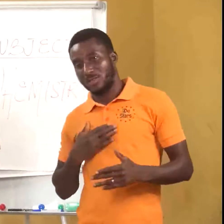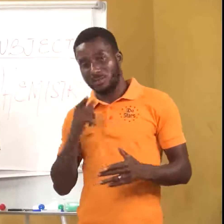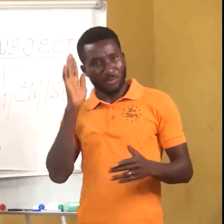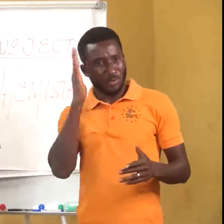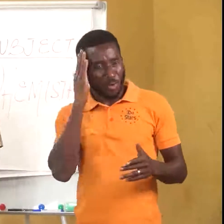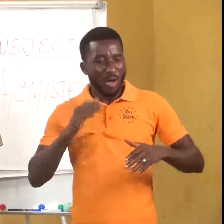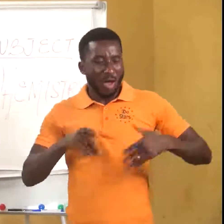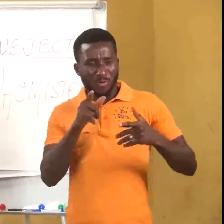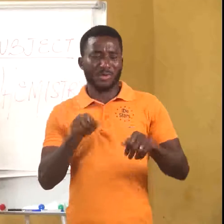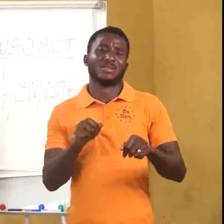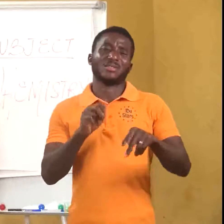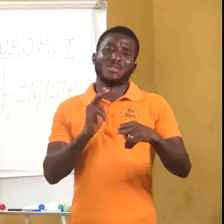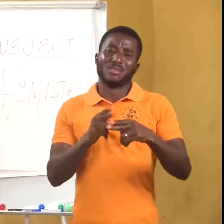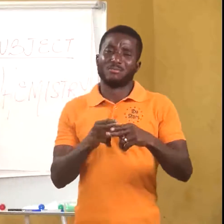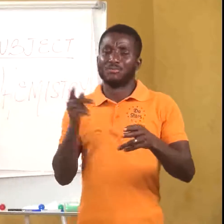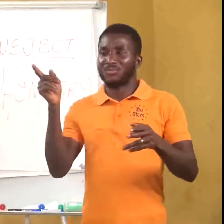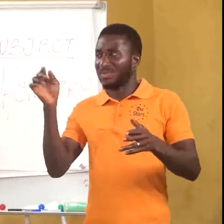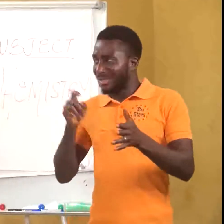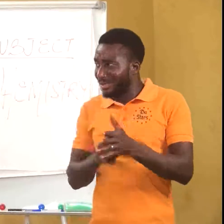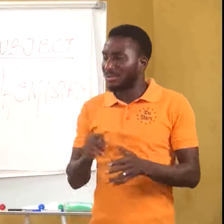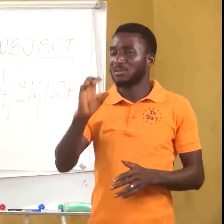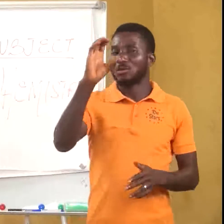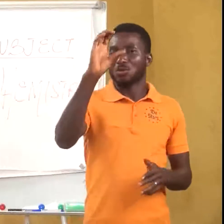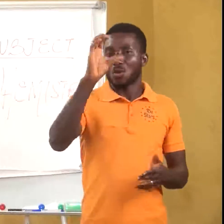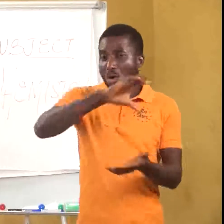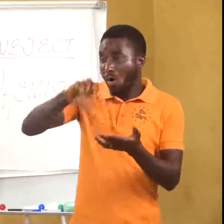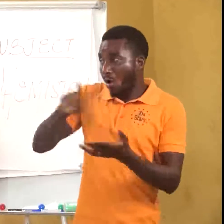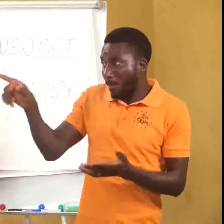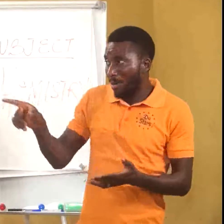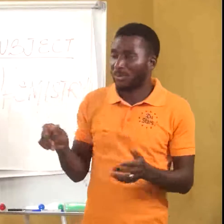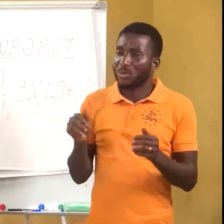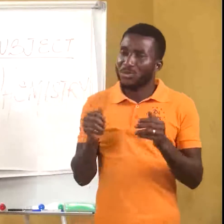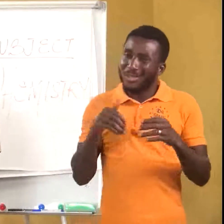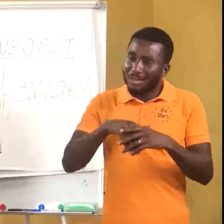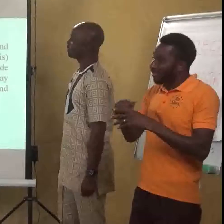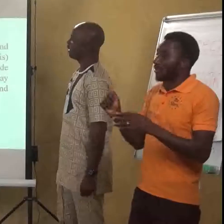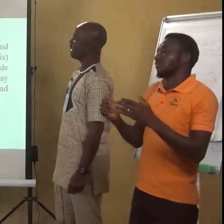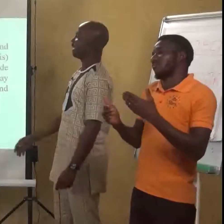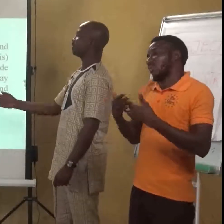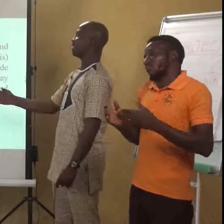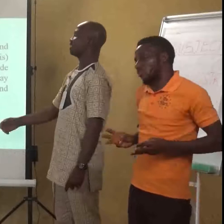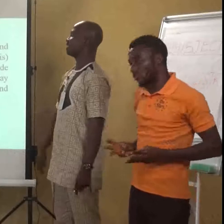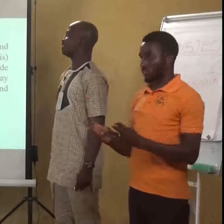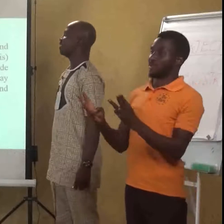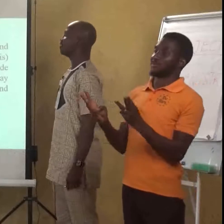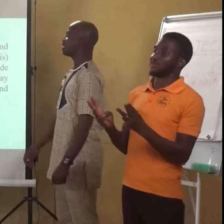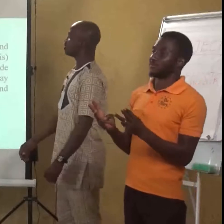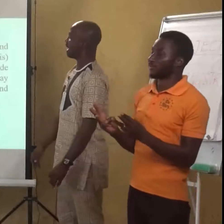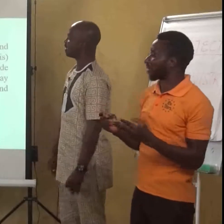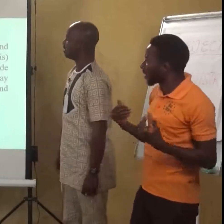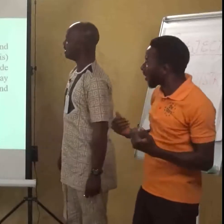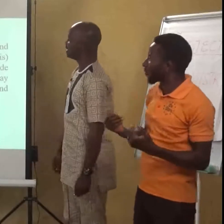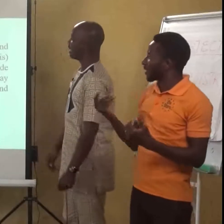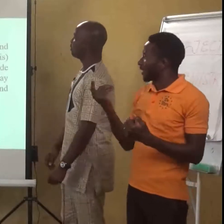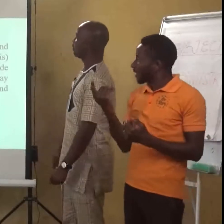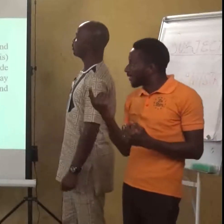know how you can name these compounds with ease. And that is the essence of today's lesson. And like you can see, redox